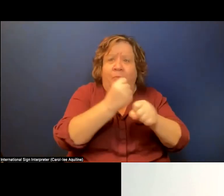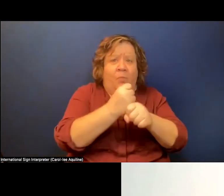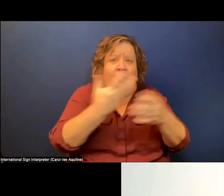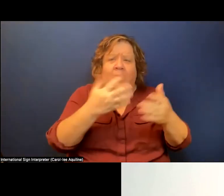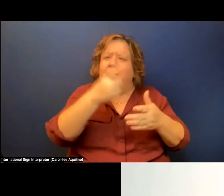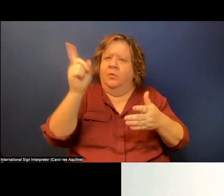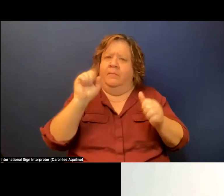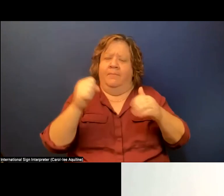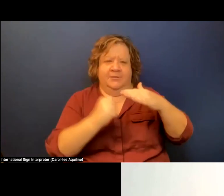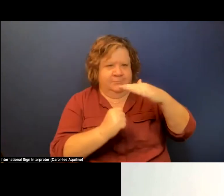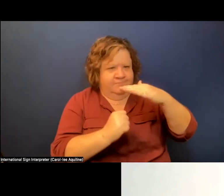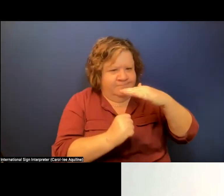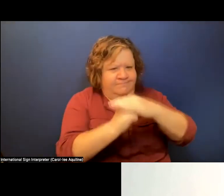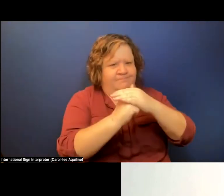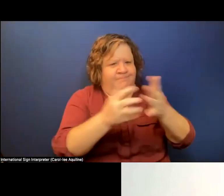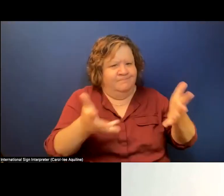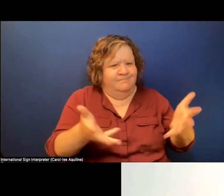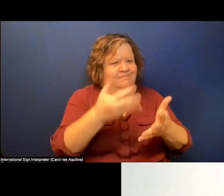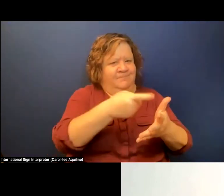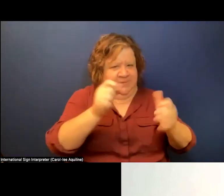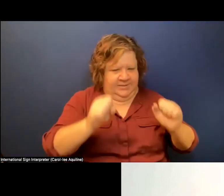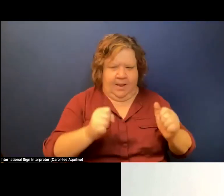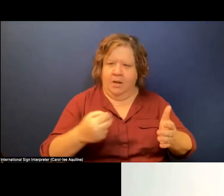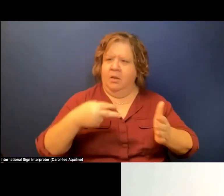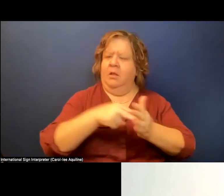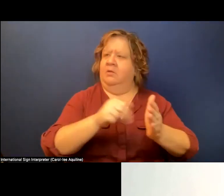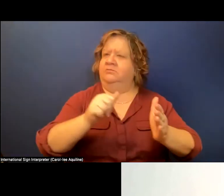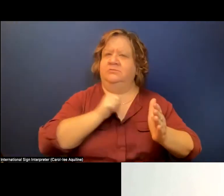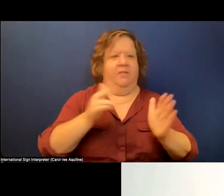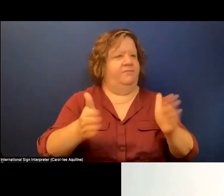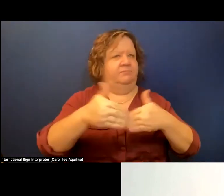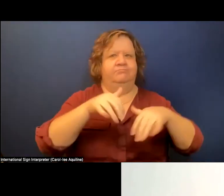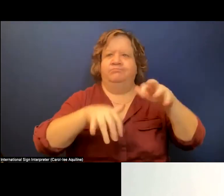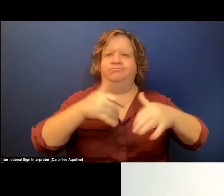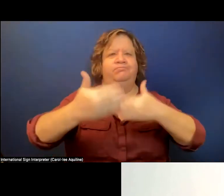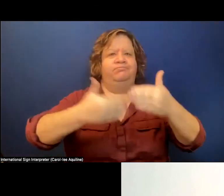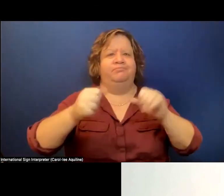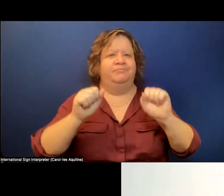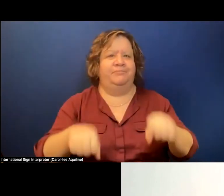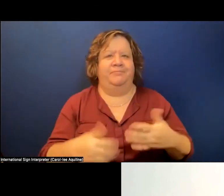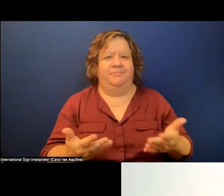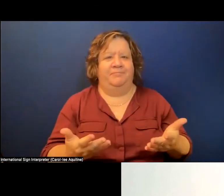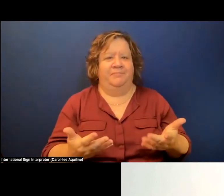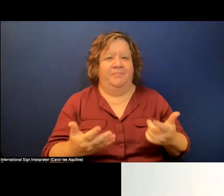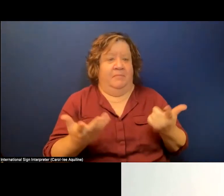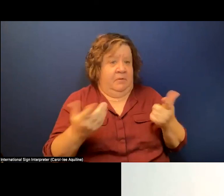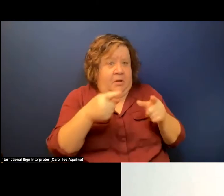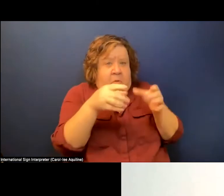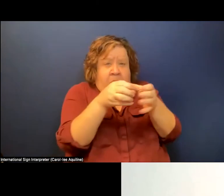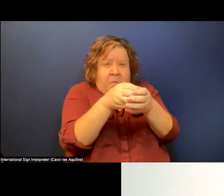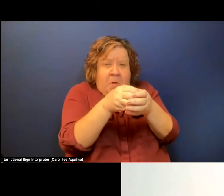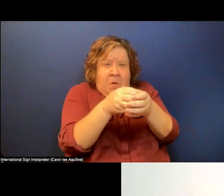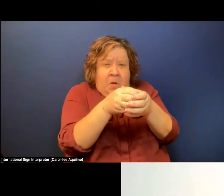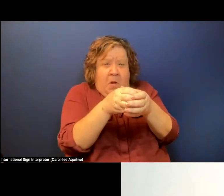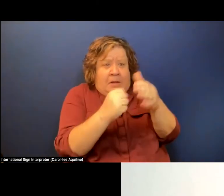also start small as they grow. And thirdly, there is a need to give them space of